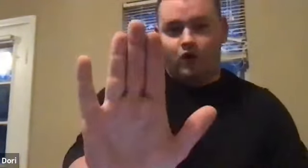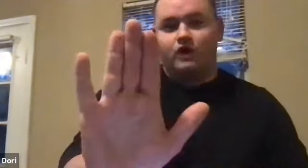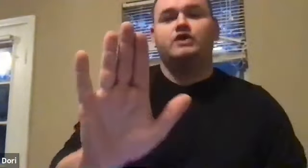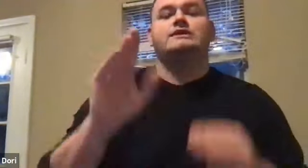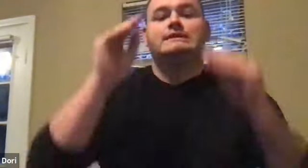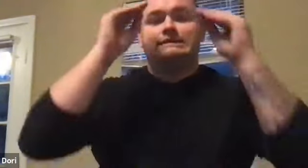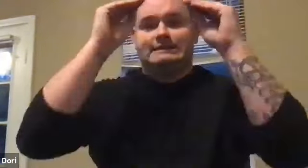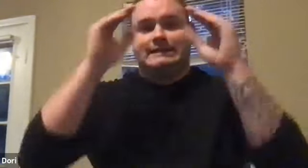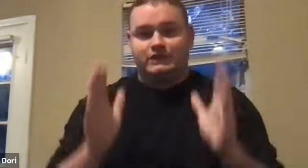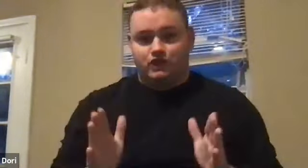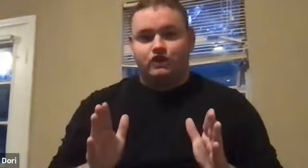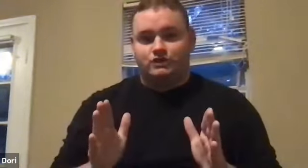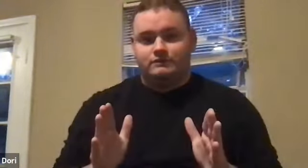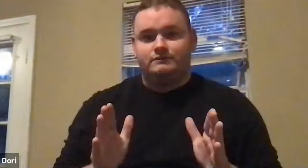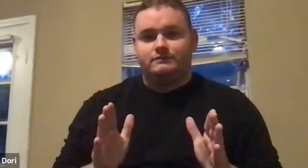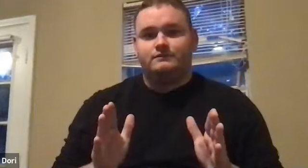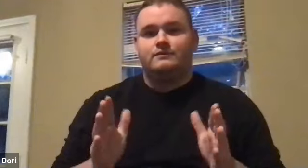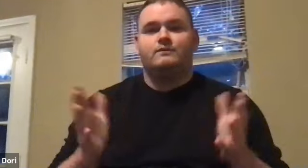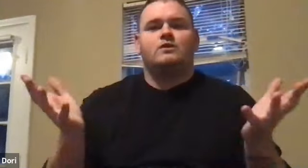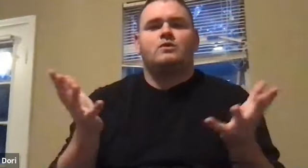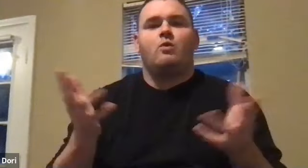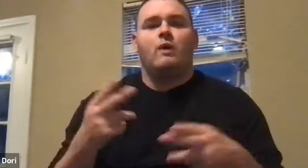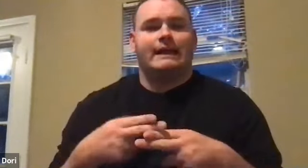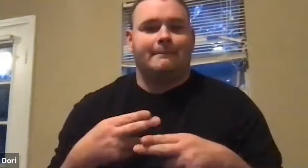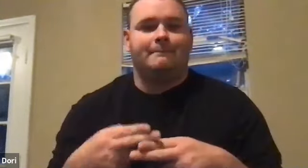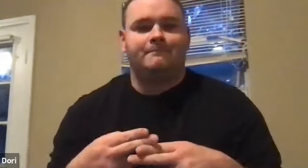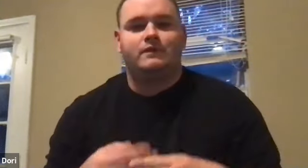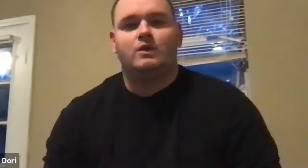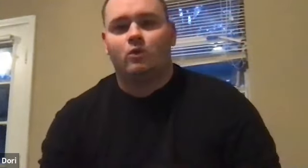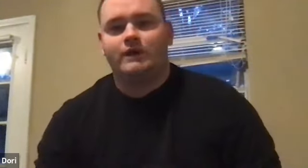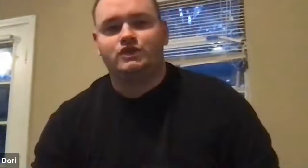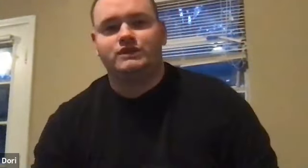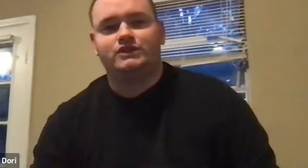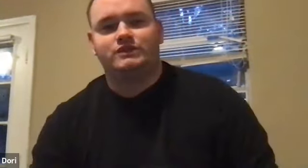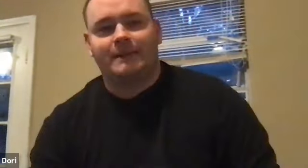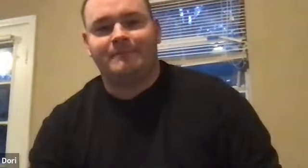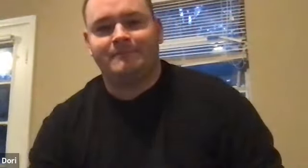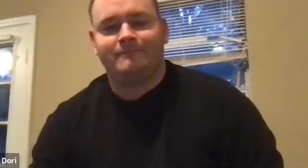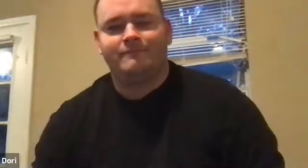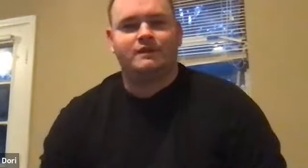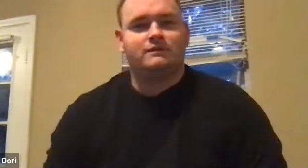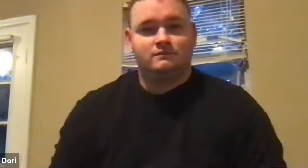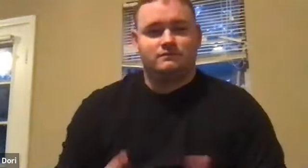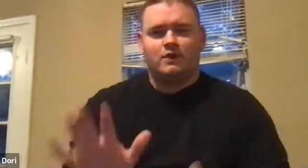Your teacher, what name? What is your teacher's name?